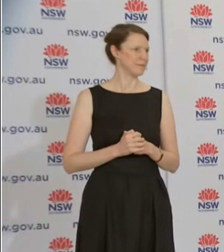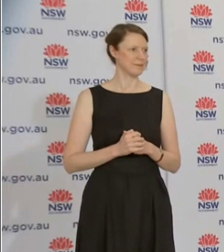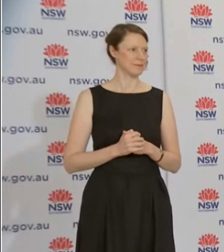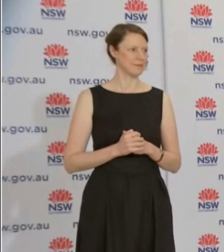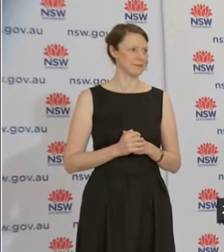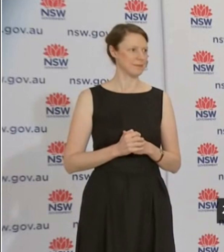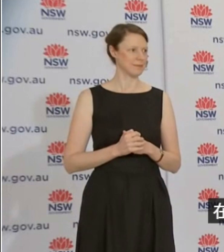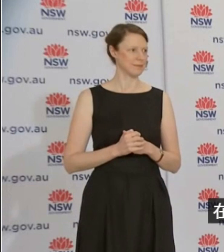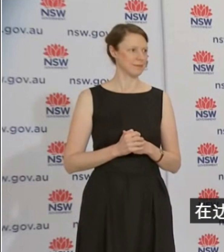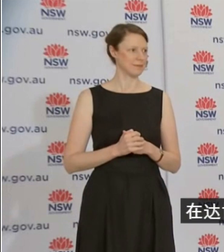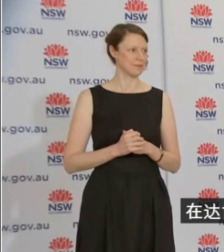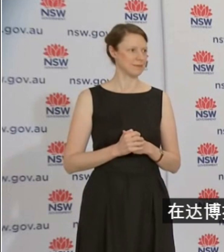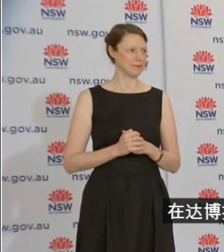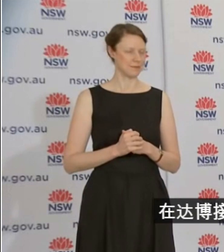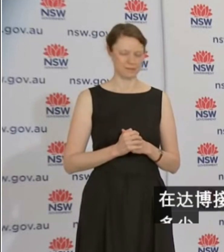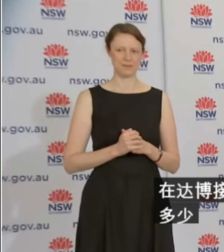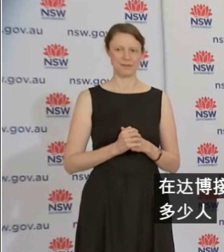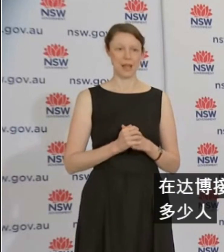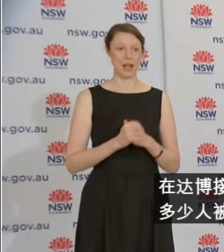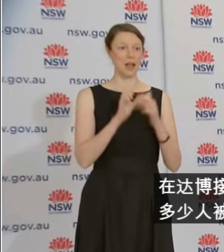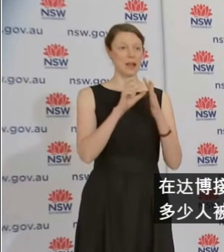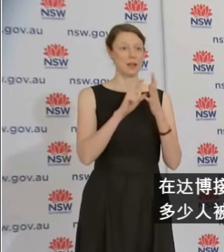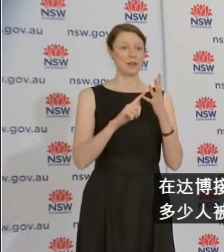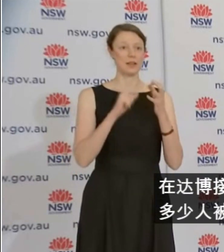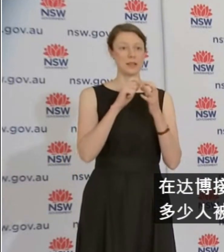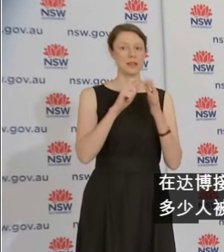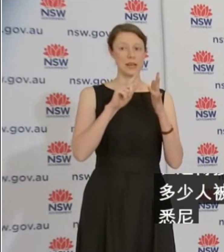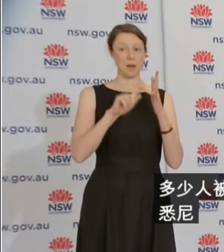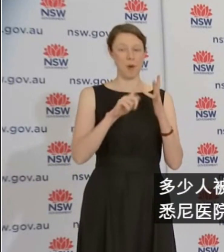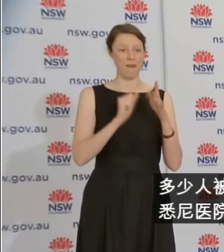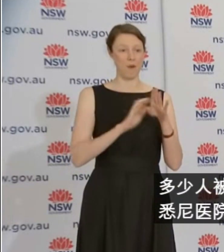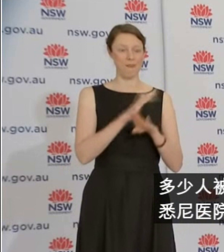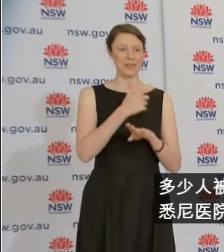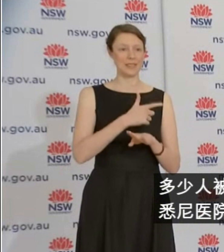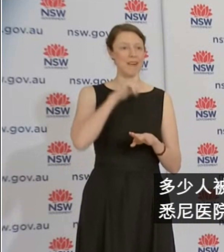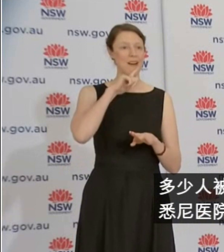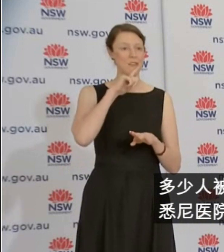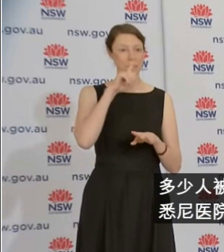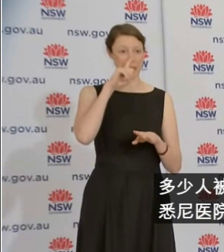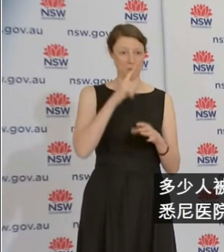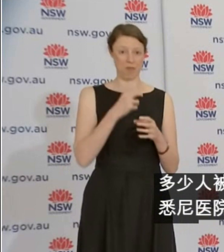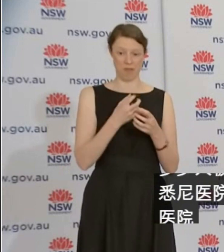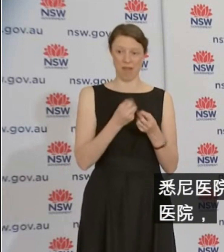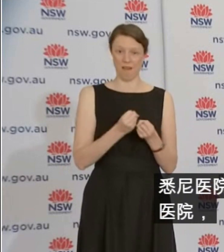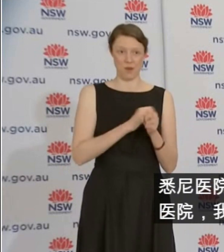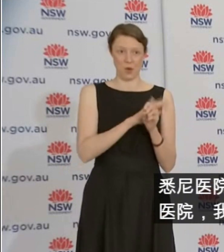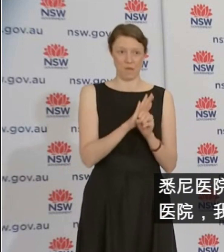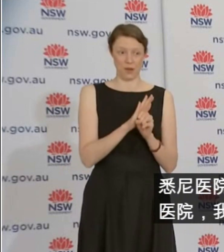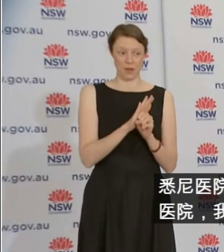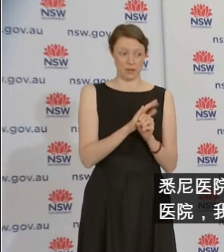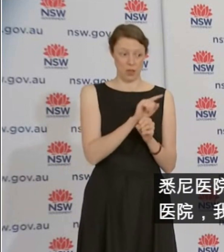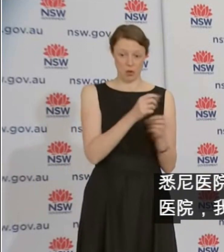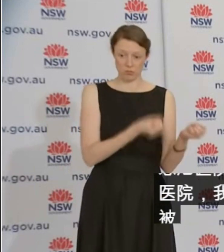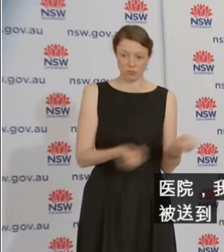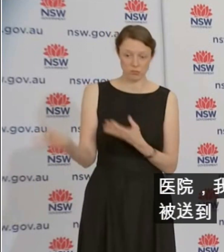More than 700 cases in Dubbo now. How many people have been transferred to Sydney hospitals or other major regional hospitals? We did hear